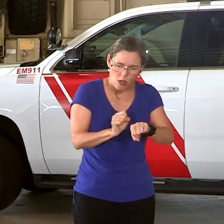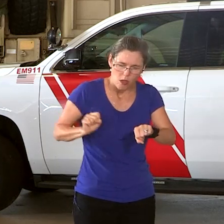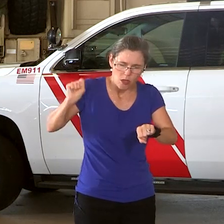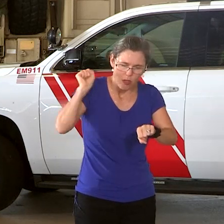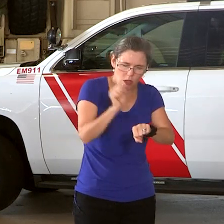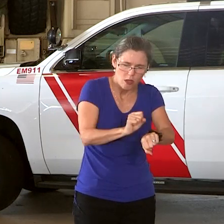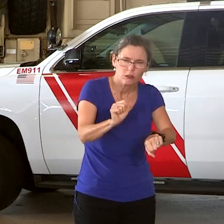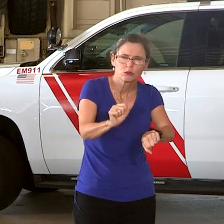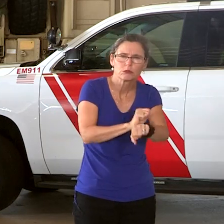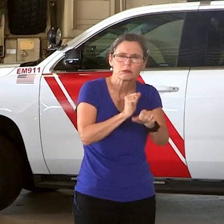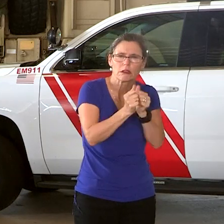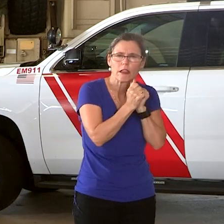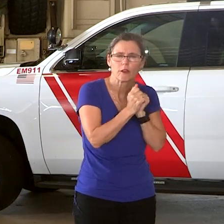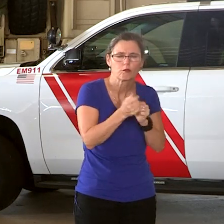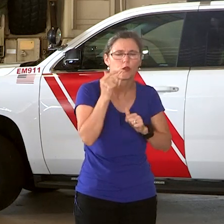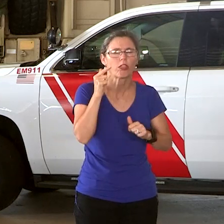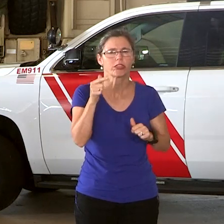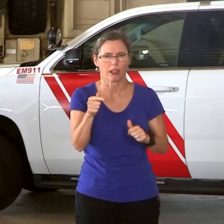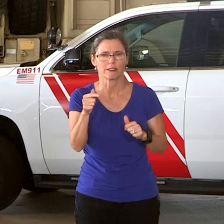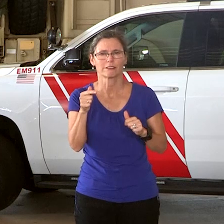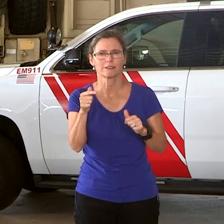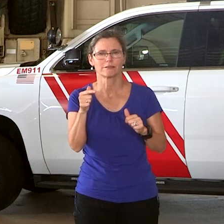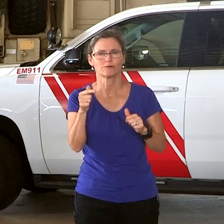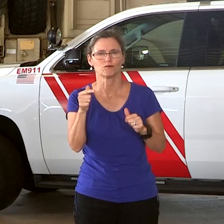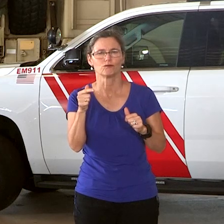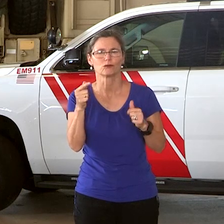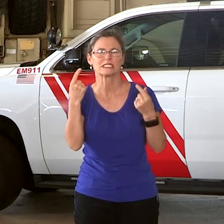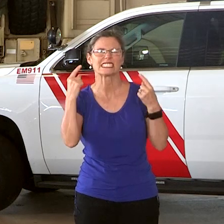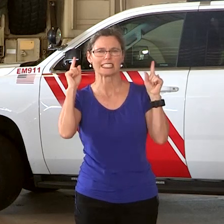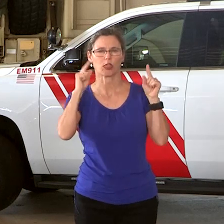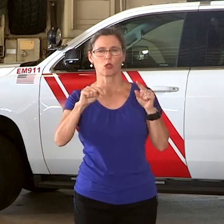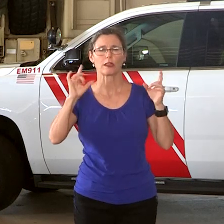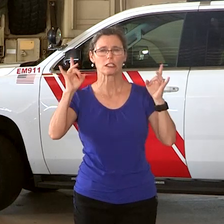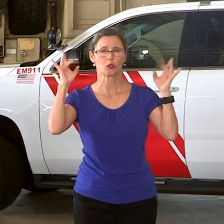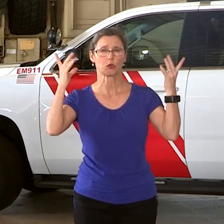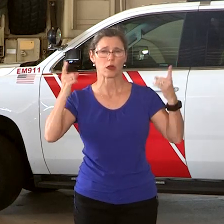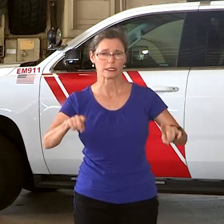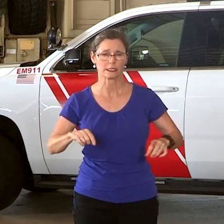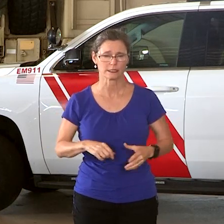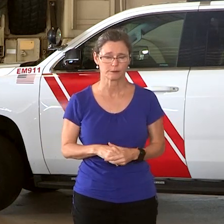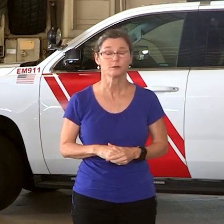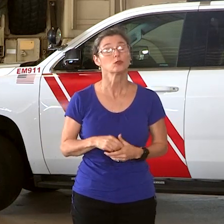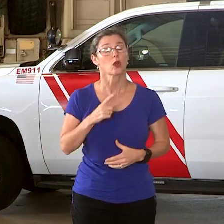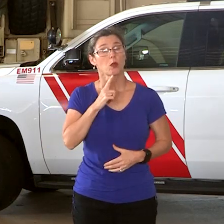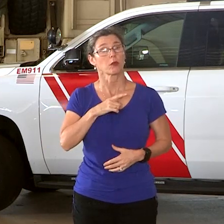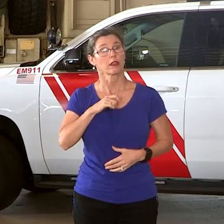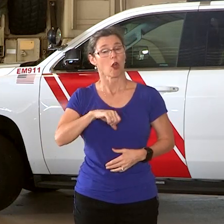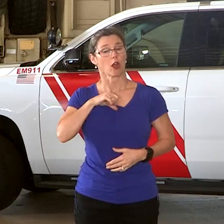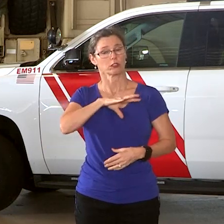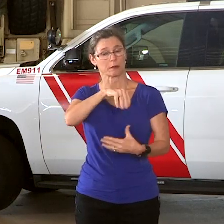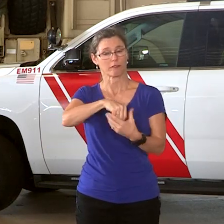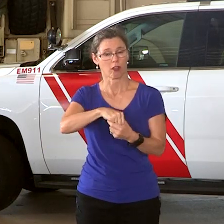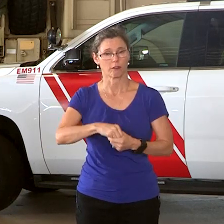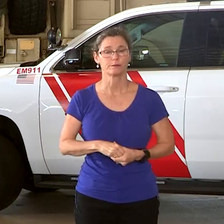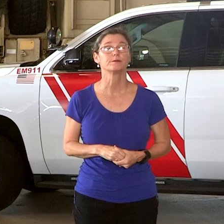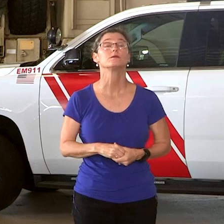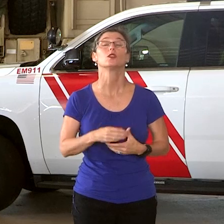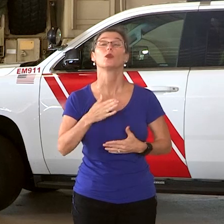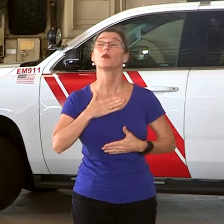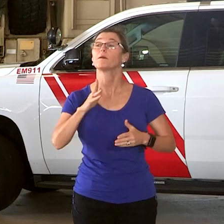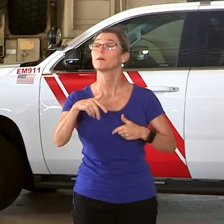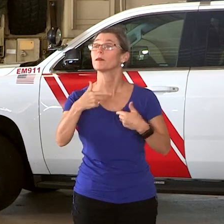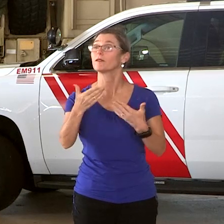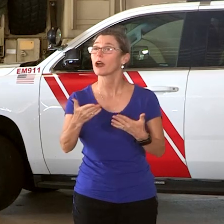through this healthcare crisis, so we appreciate our opportunity to be involved. The pathology laboratory has been providing